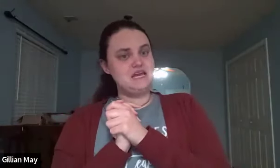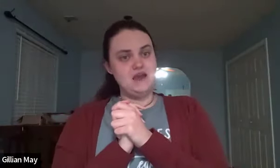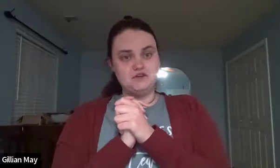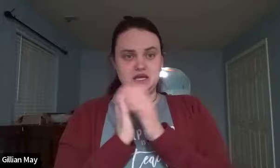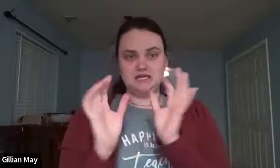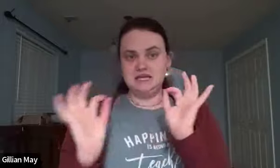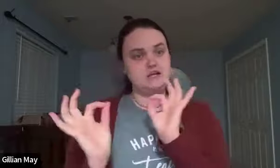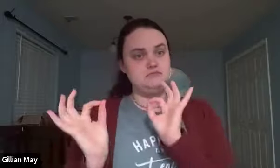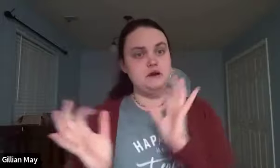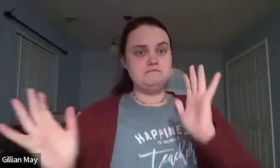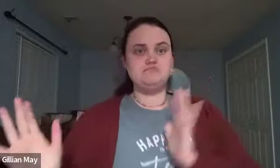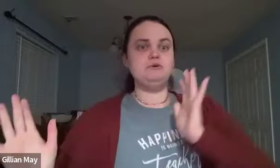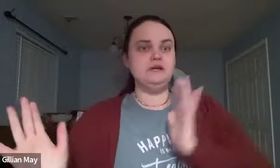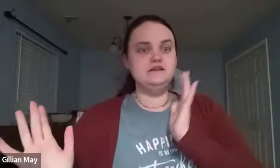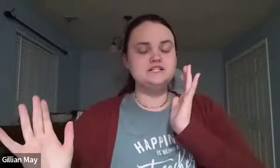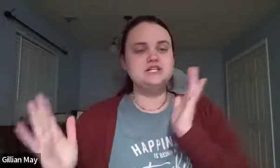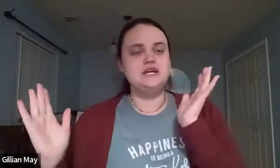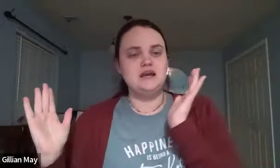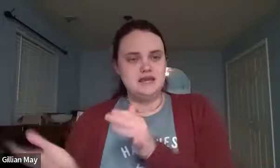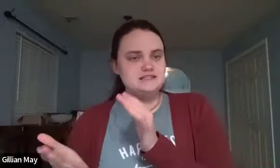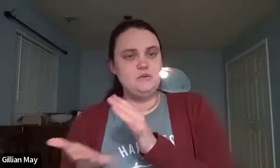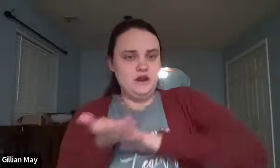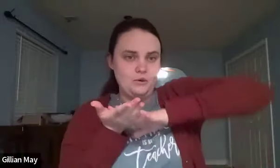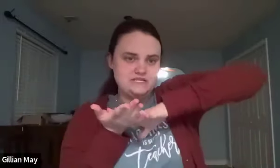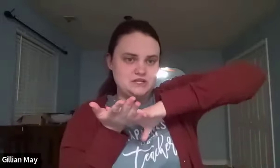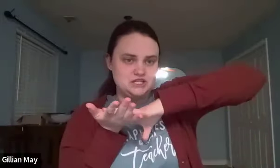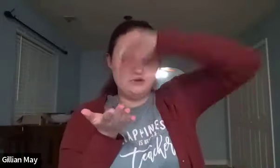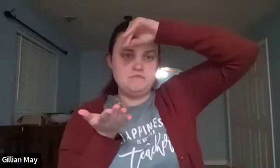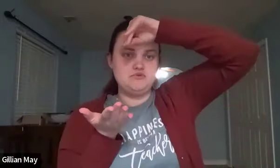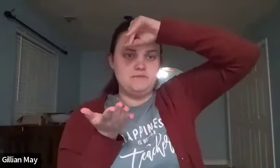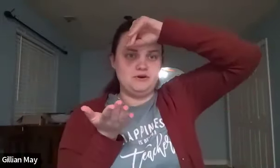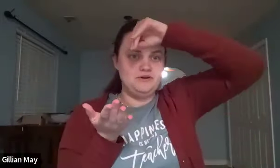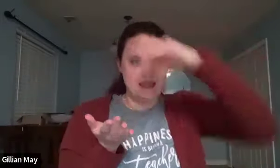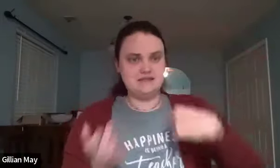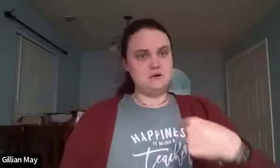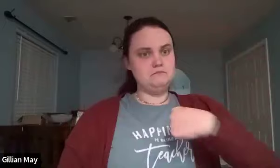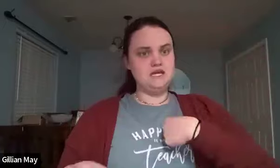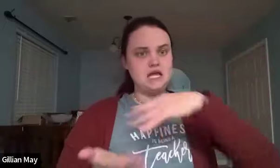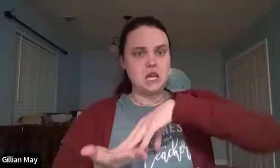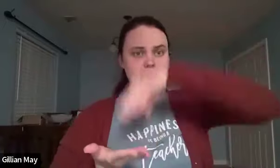saying everything exactly prim proper English, ASL will not always be just prim proper ASL. Me,